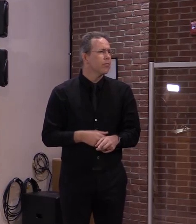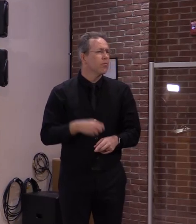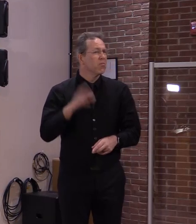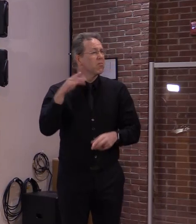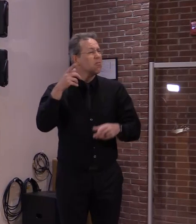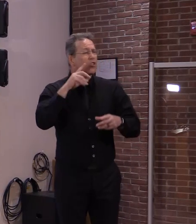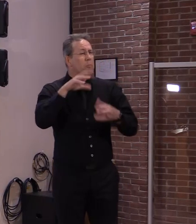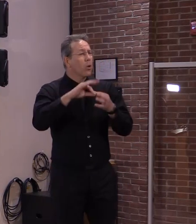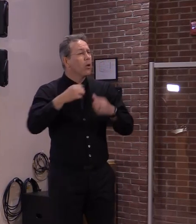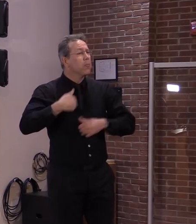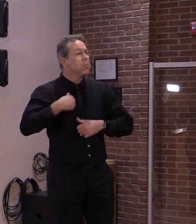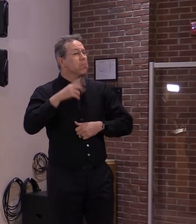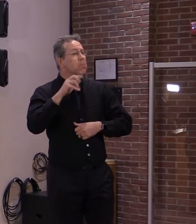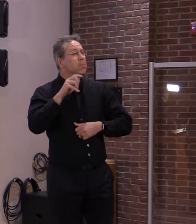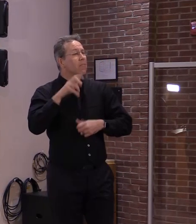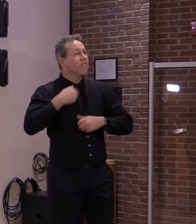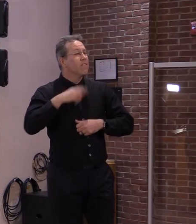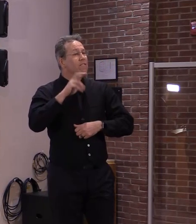benefits? Sure.